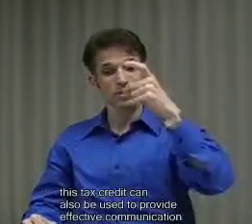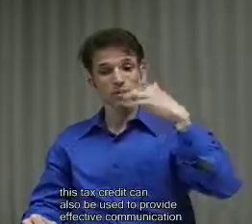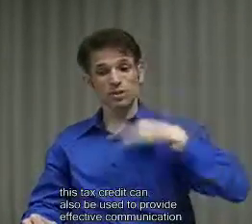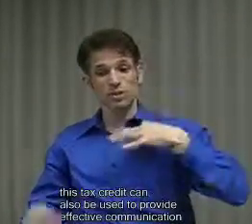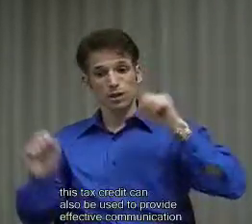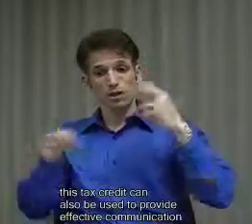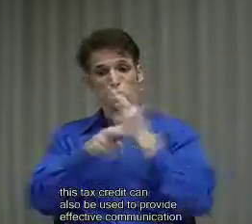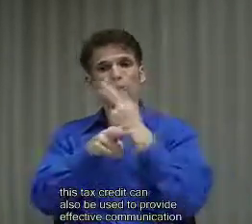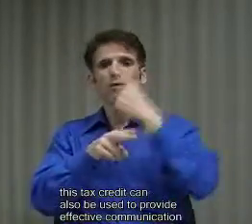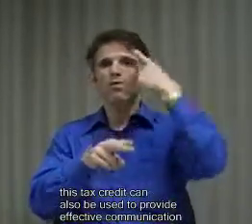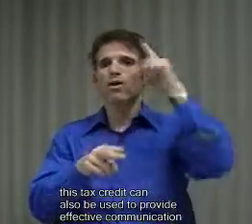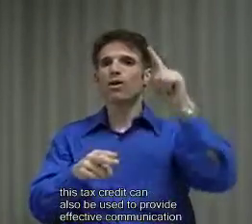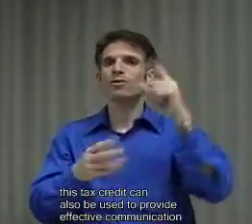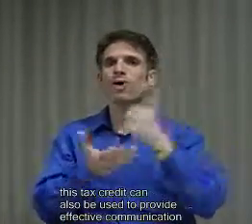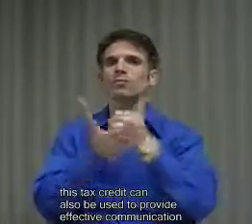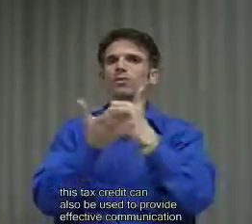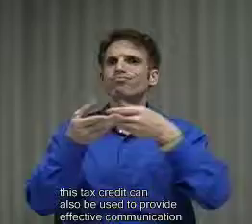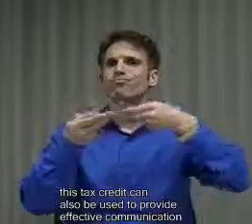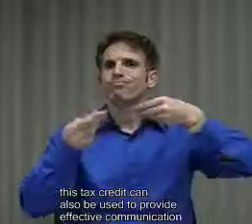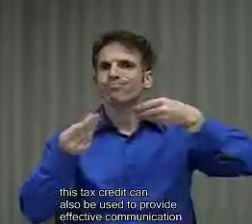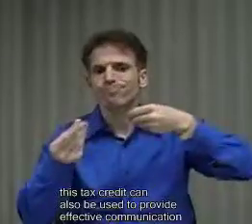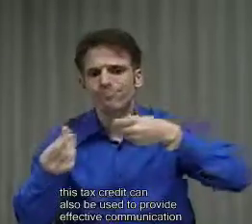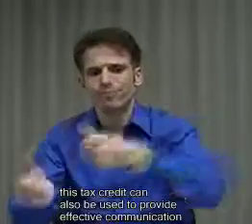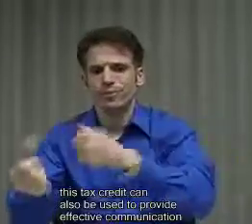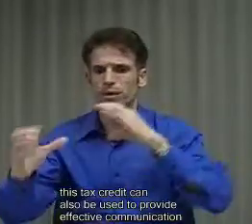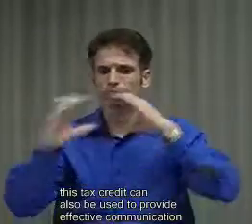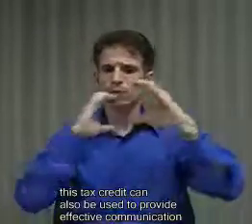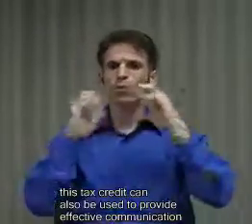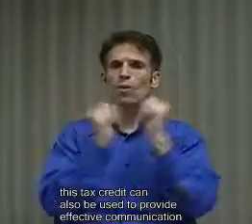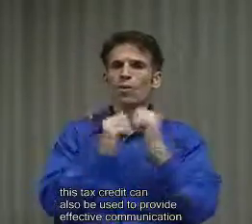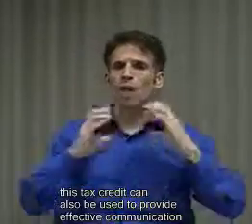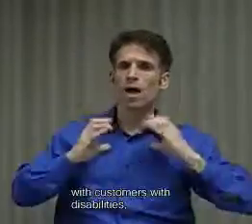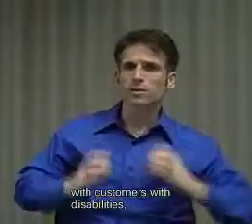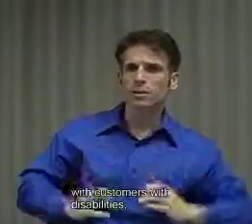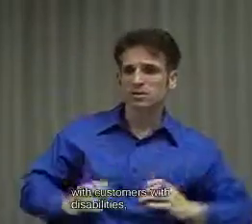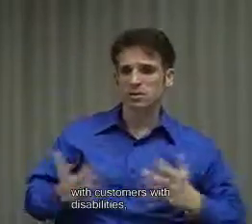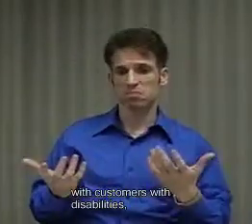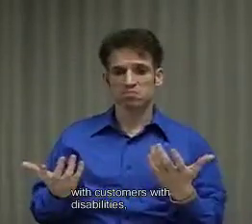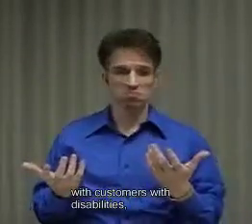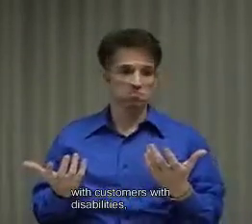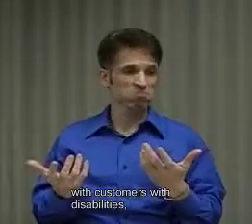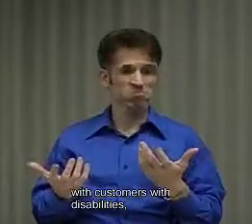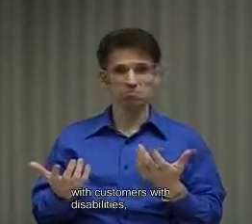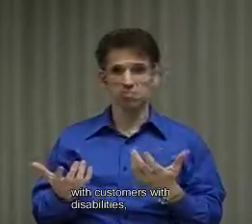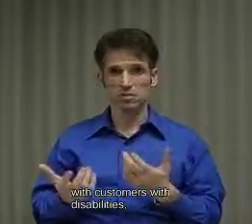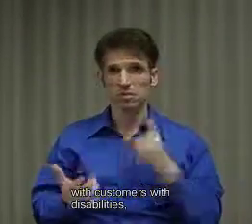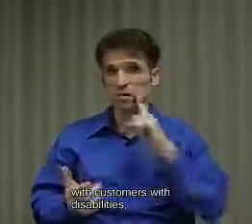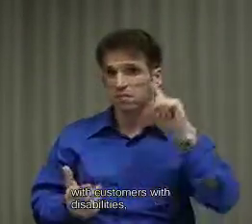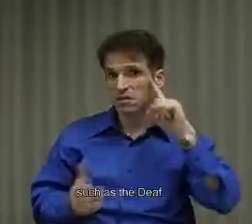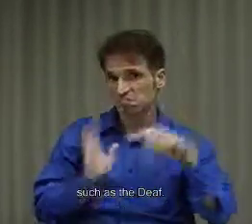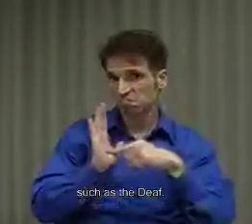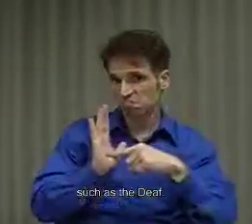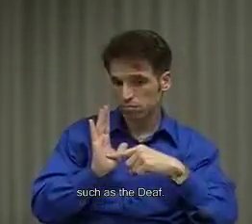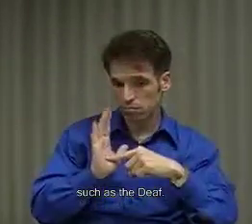this tax credit can also be used to provide effective communication with customers with disabilities, such as the